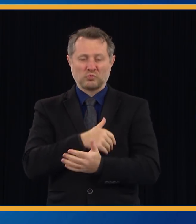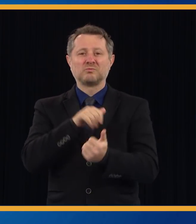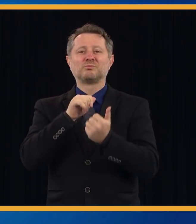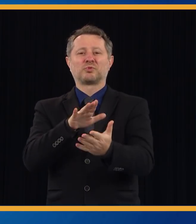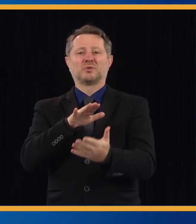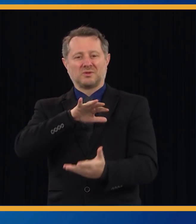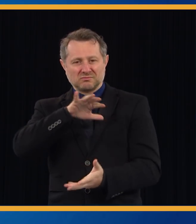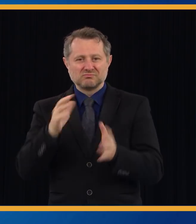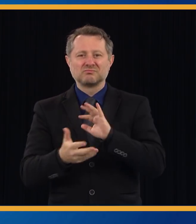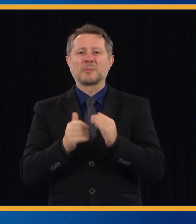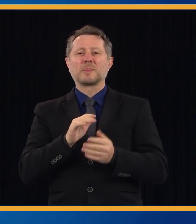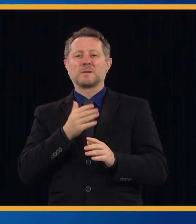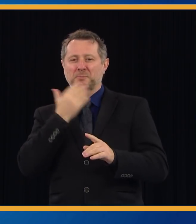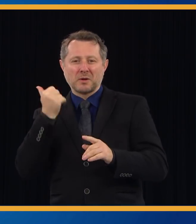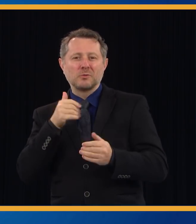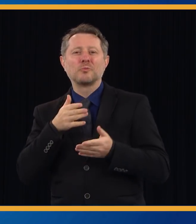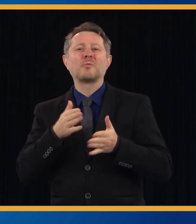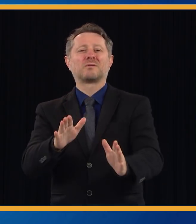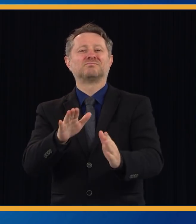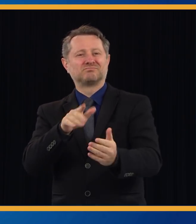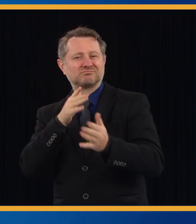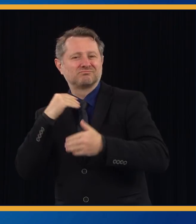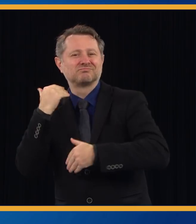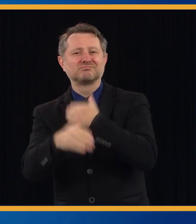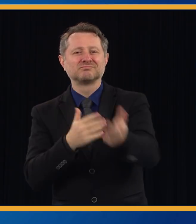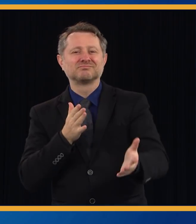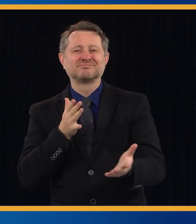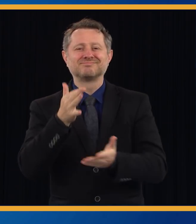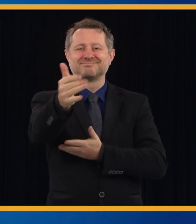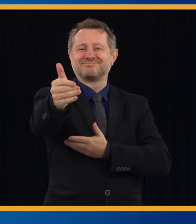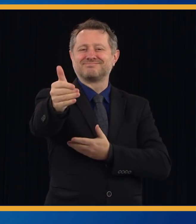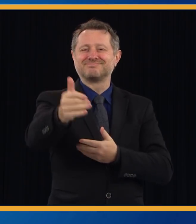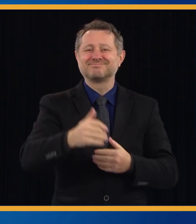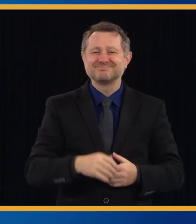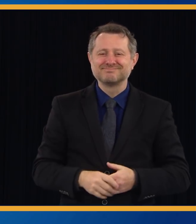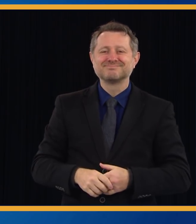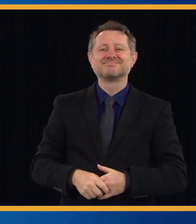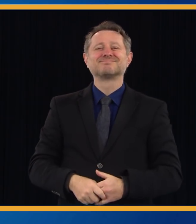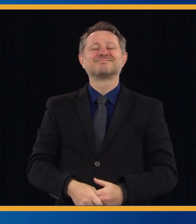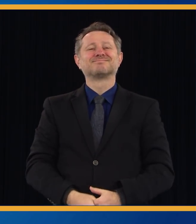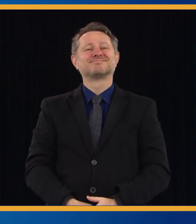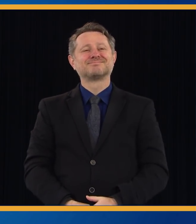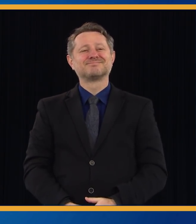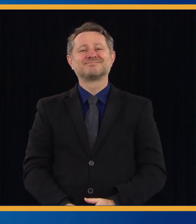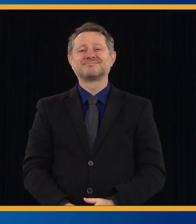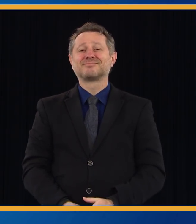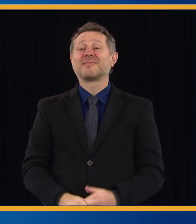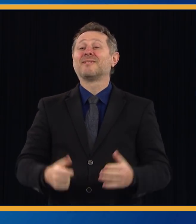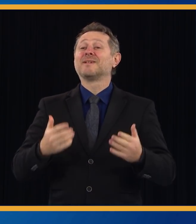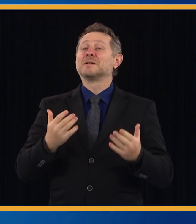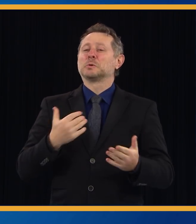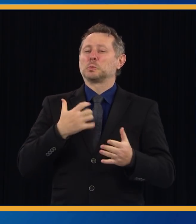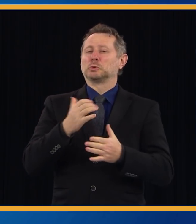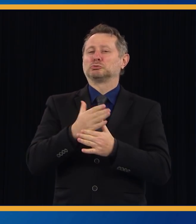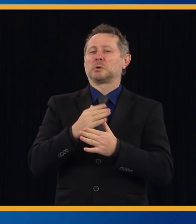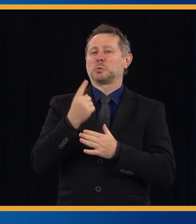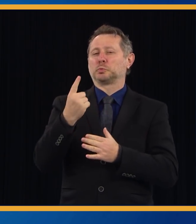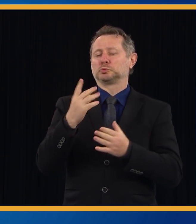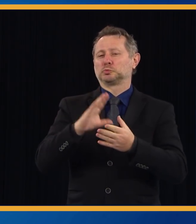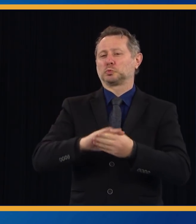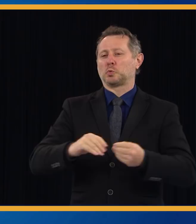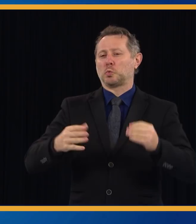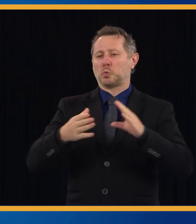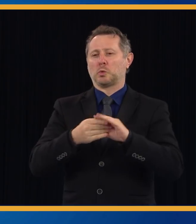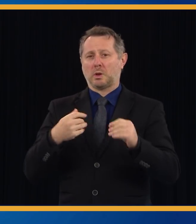positive effect. And with that, I want to end on just sharing a story that taught me a lot. There's